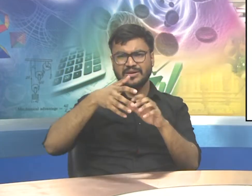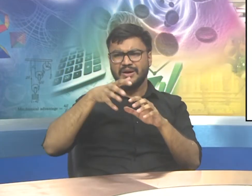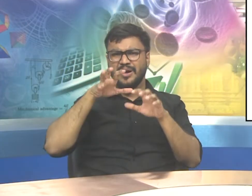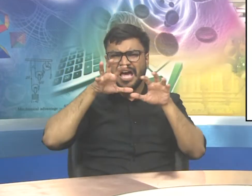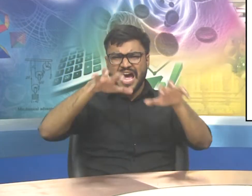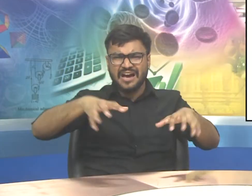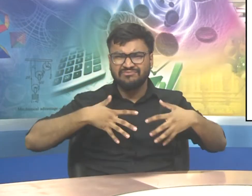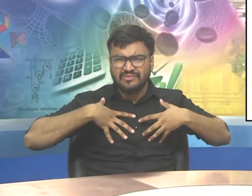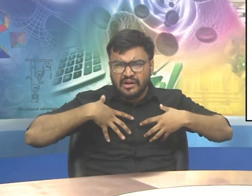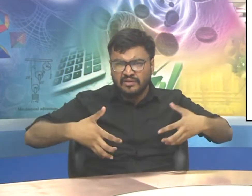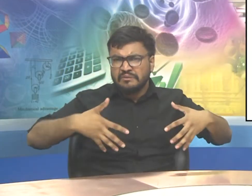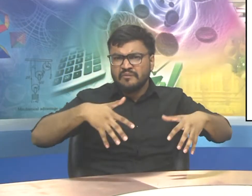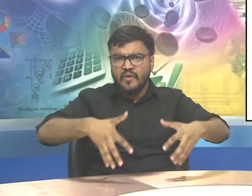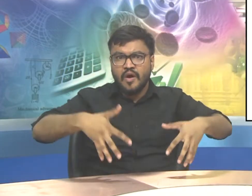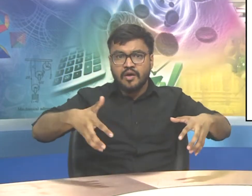bears, etc.